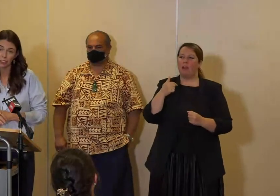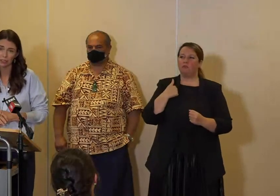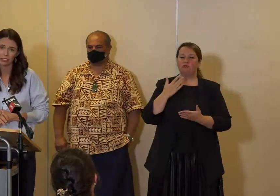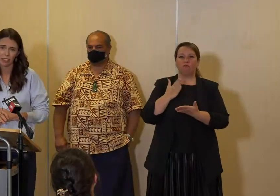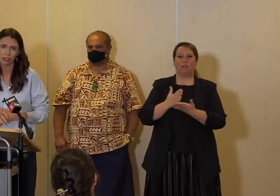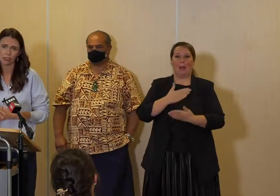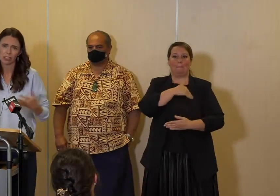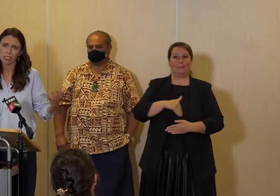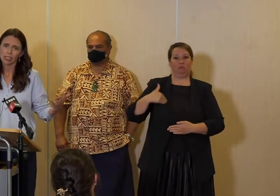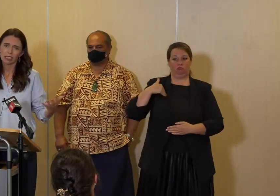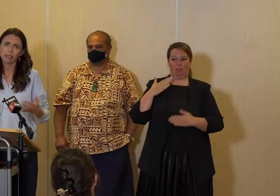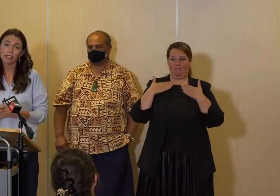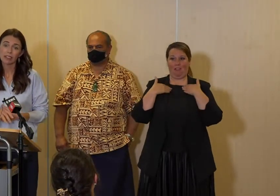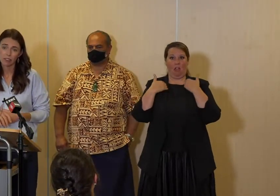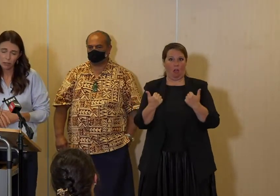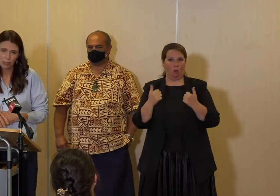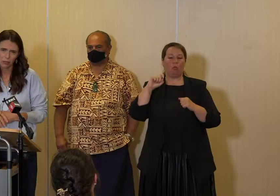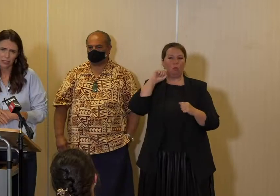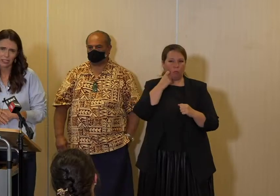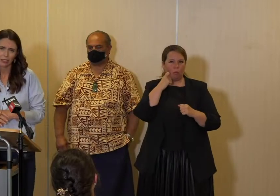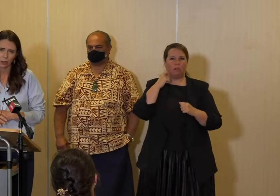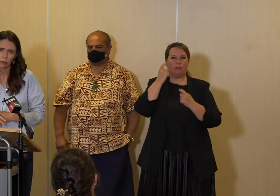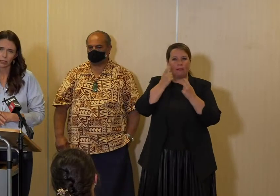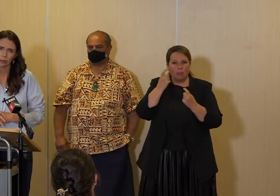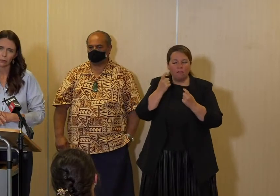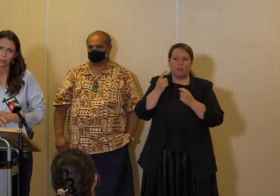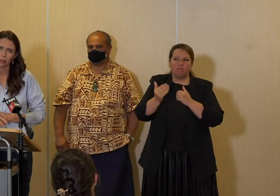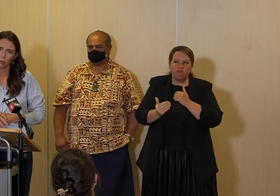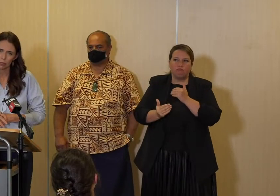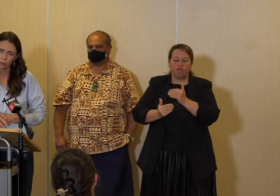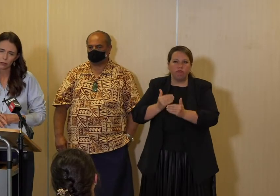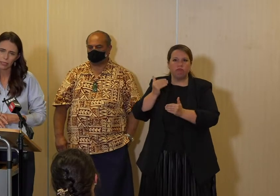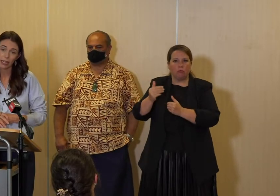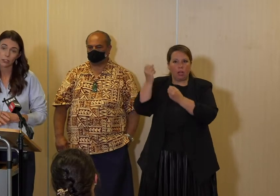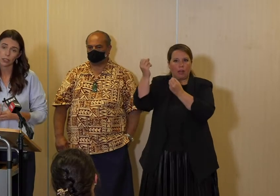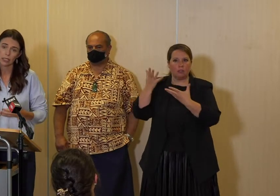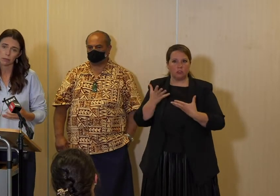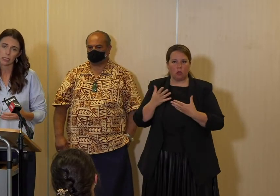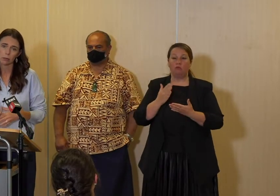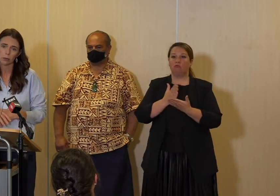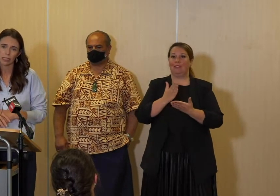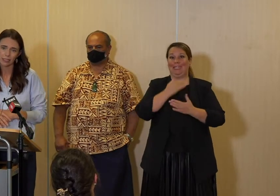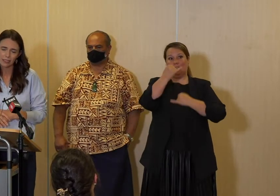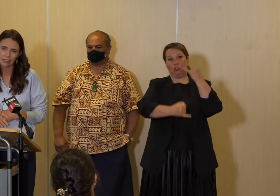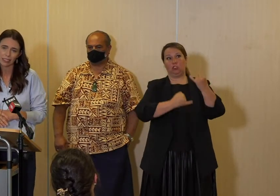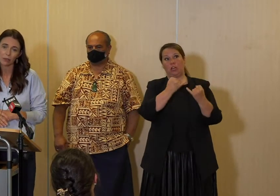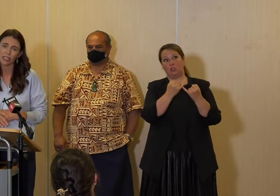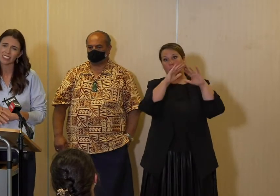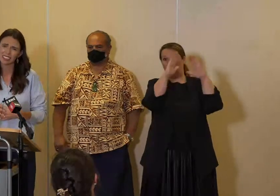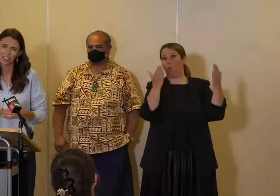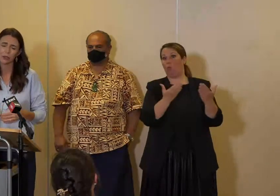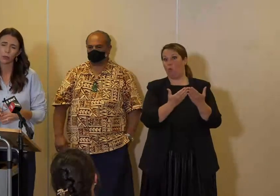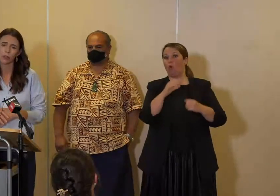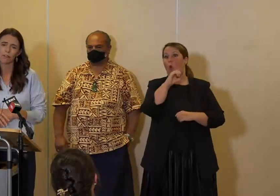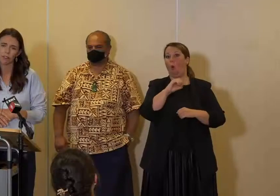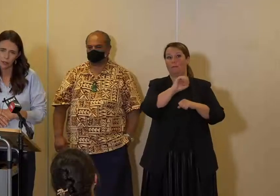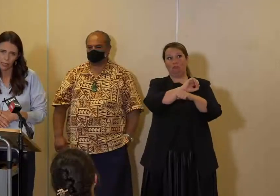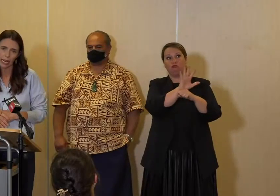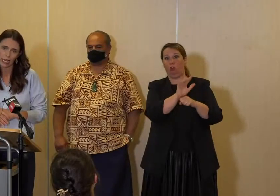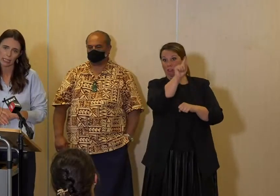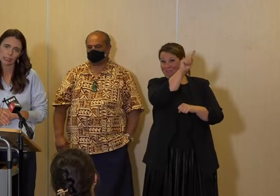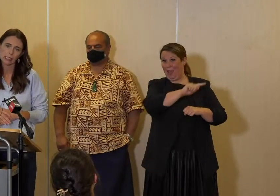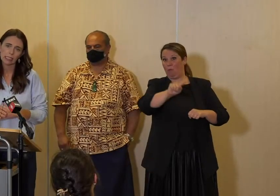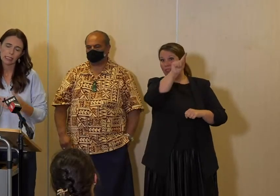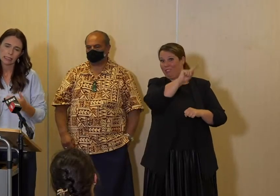the Ministry of Health, given the environment that we see globally with Omicron, how transmissible it is, and that we continue to work